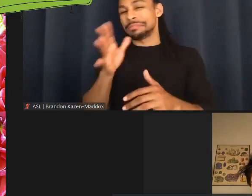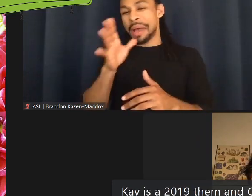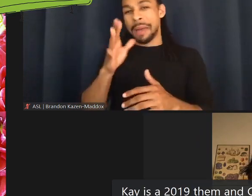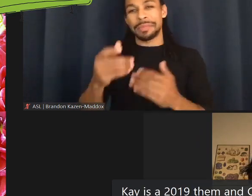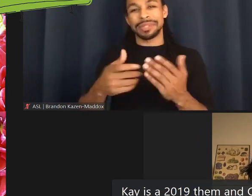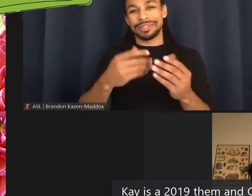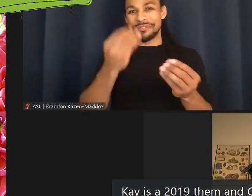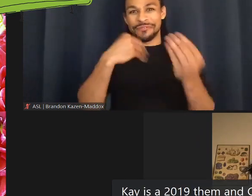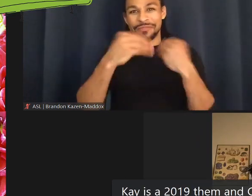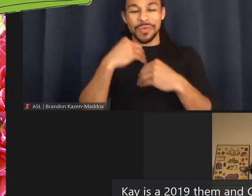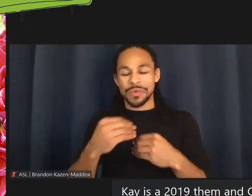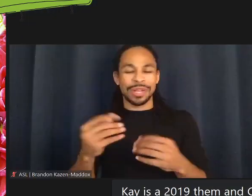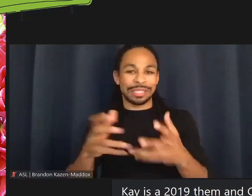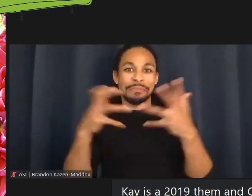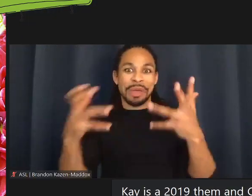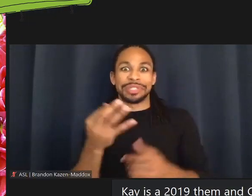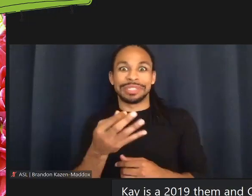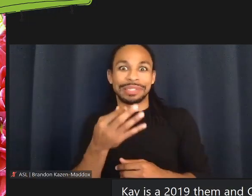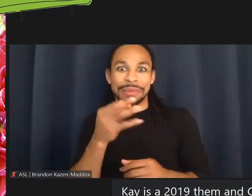much, Kay.